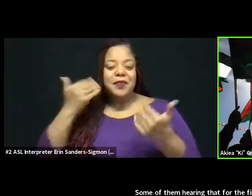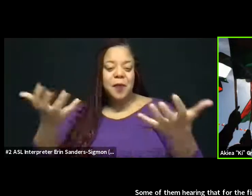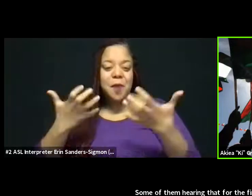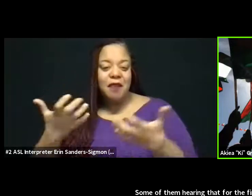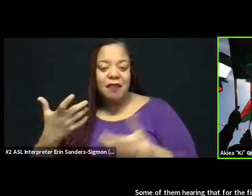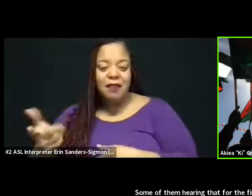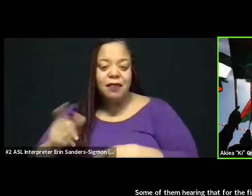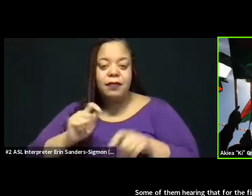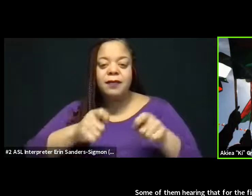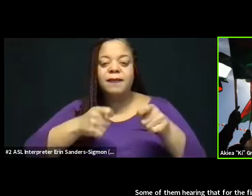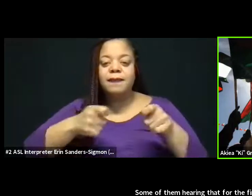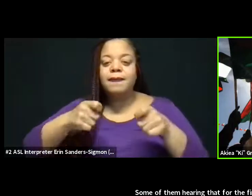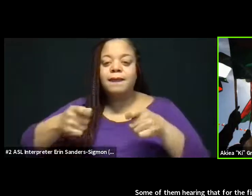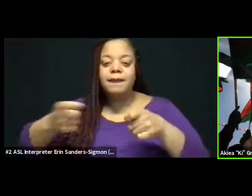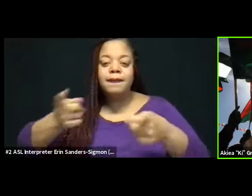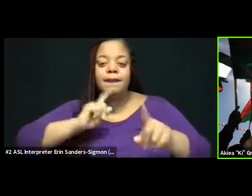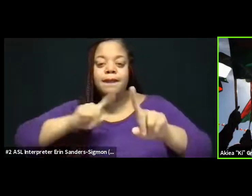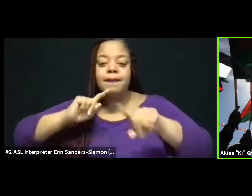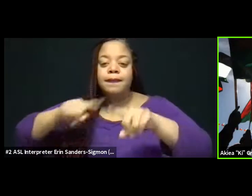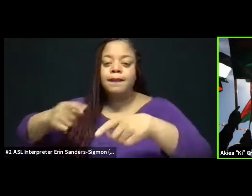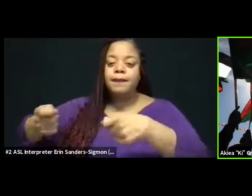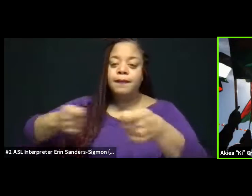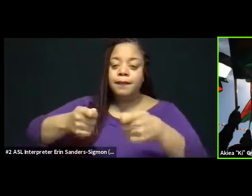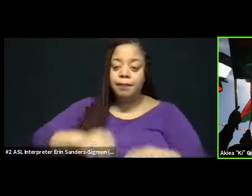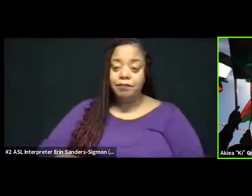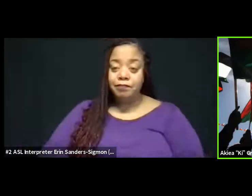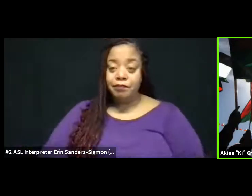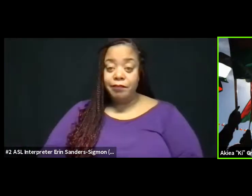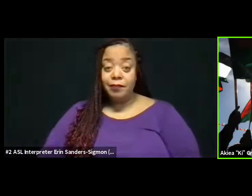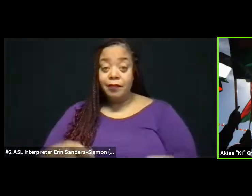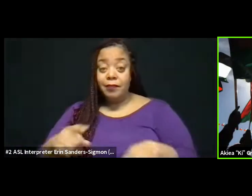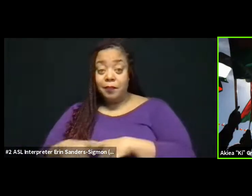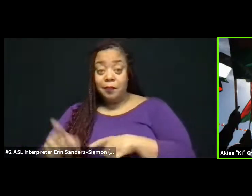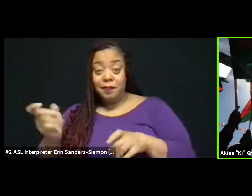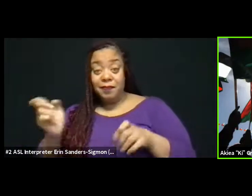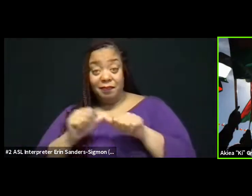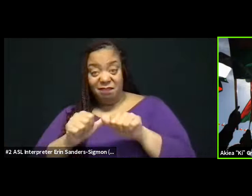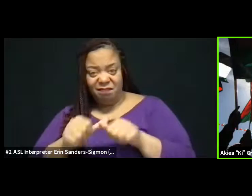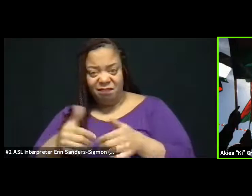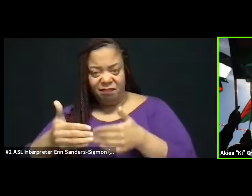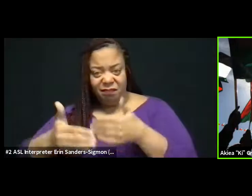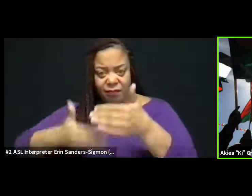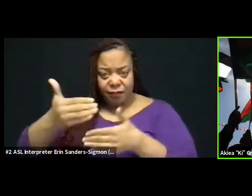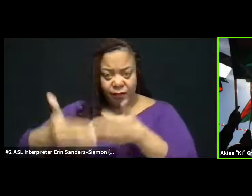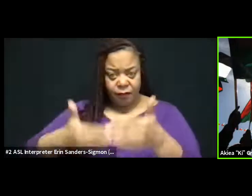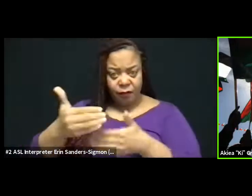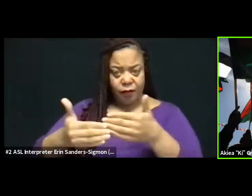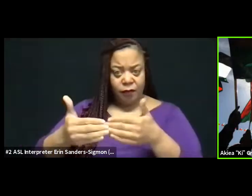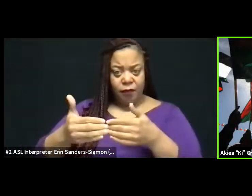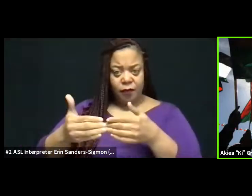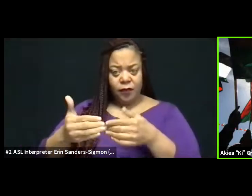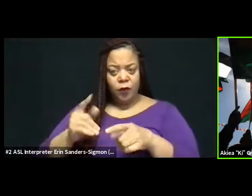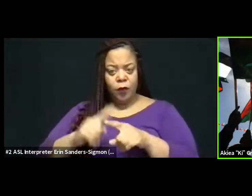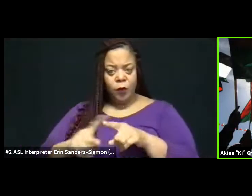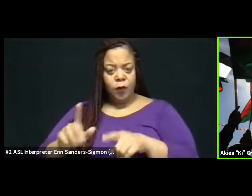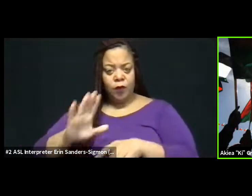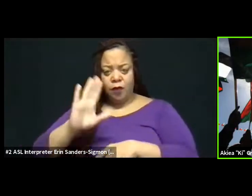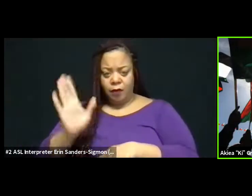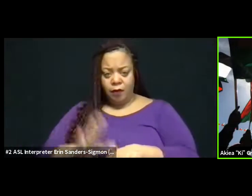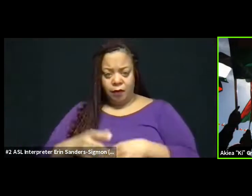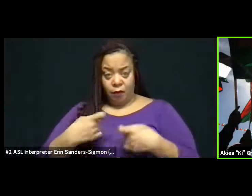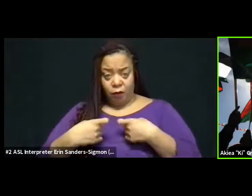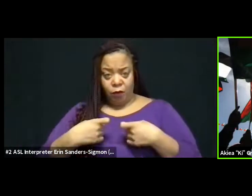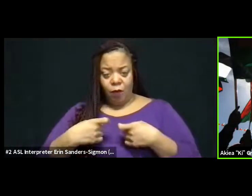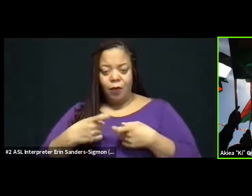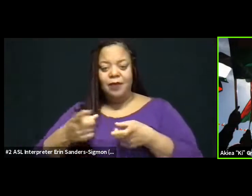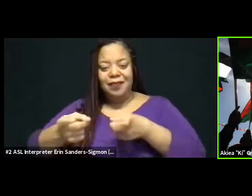so part of being able to maintain and harbor that control is to never ask children how they're feeling